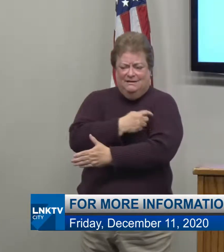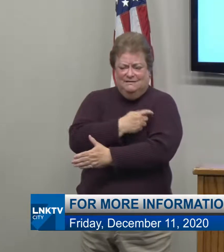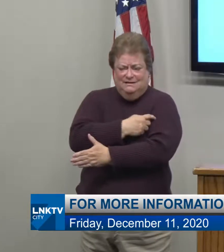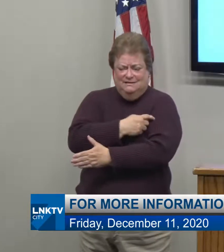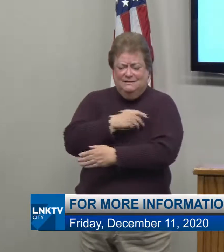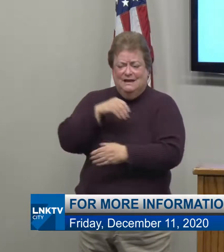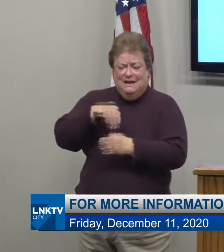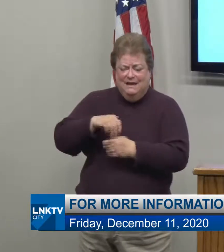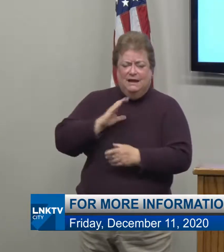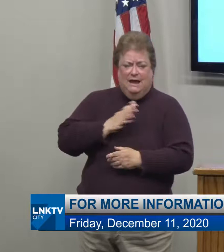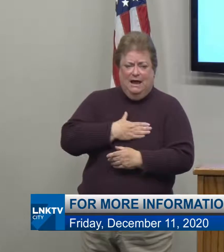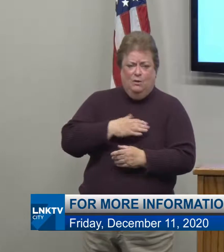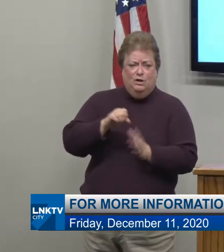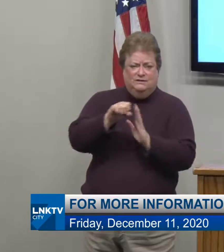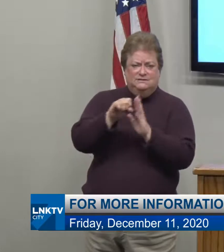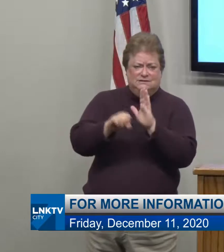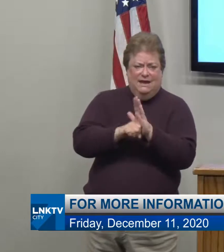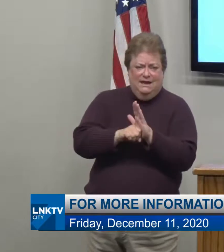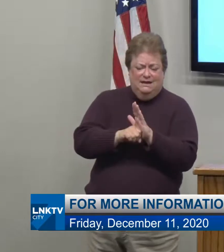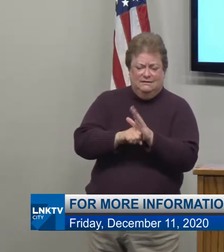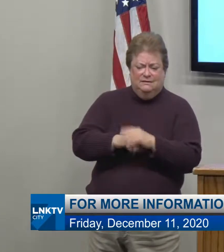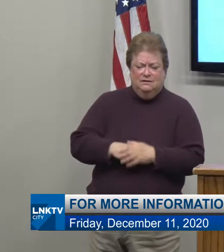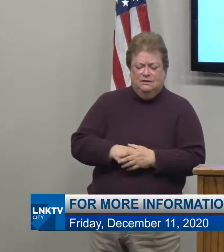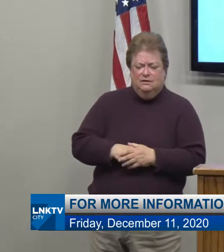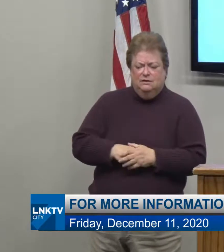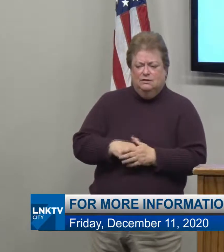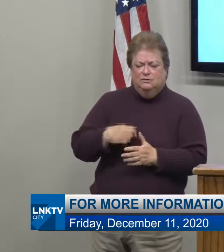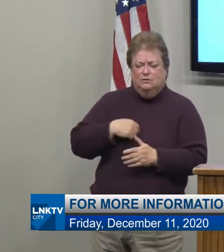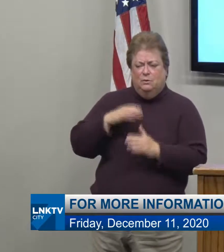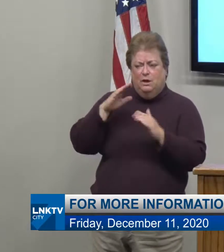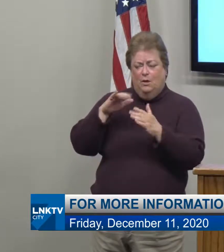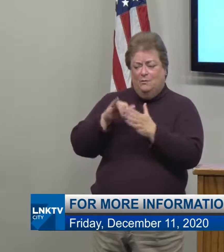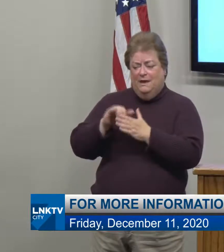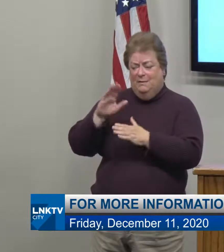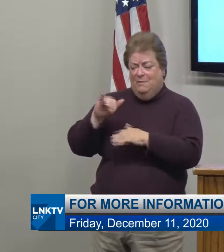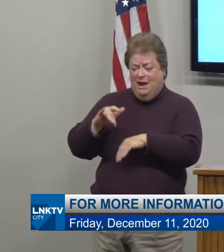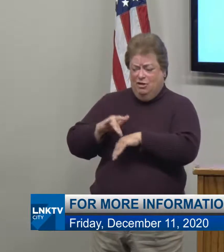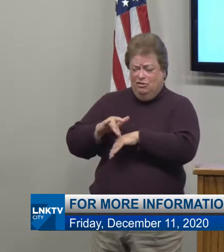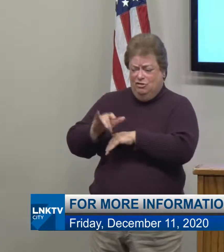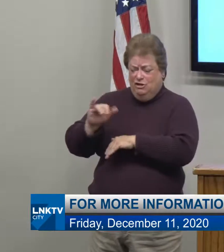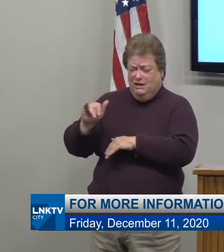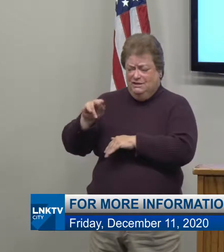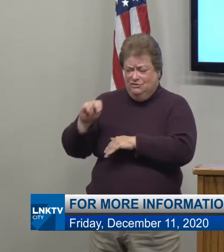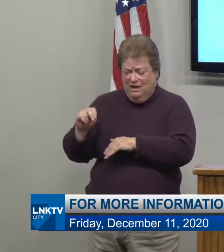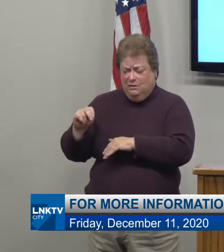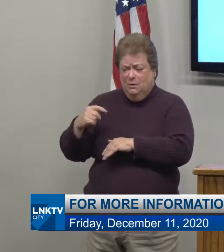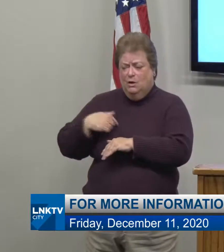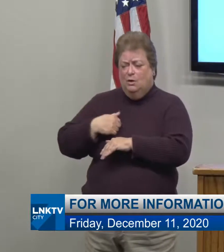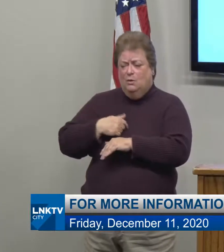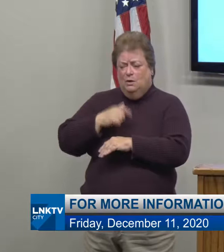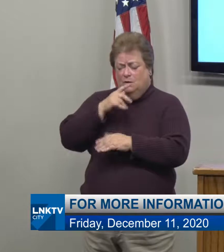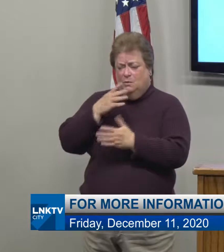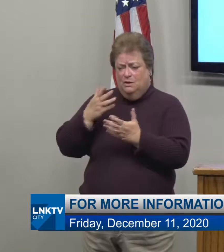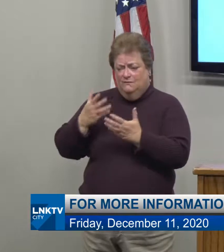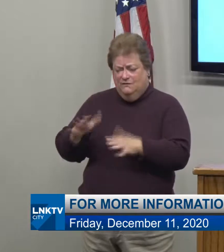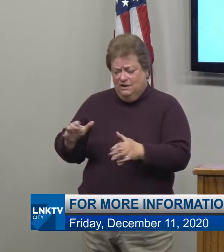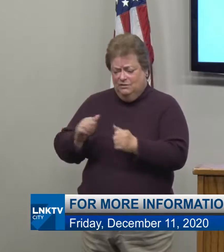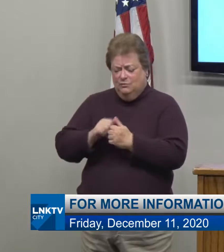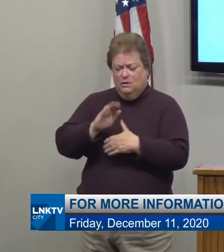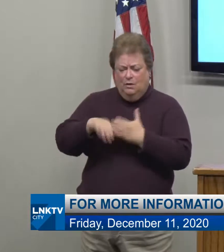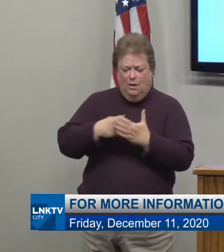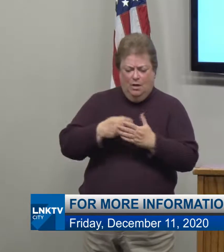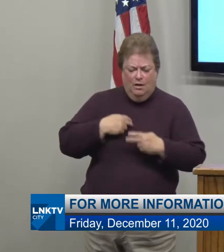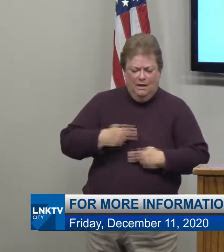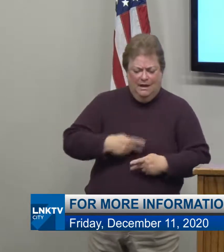into our state. So we're hoping early in January that we'll be finished doing all of our healthcare